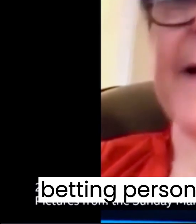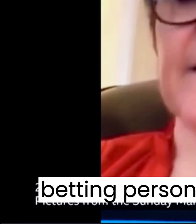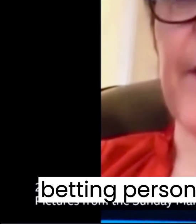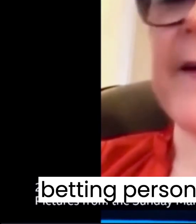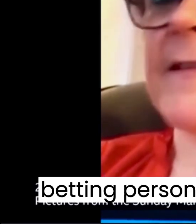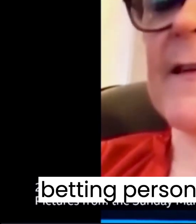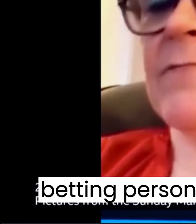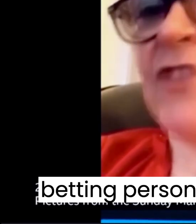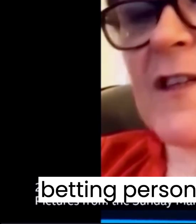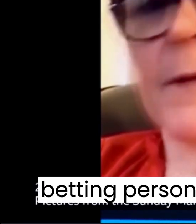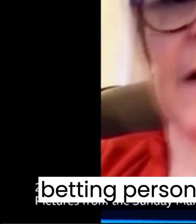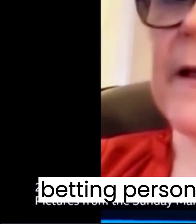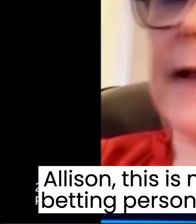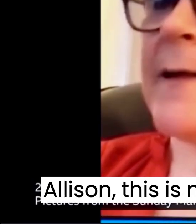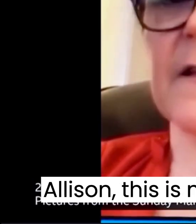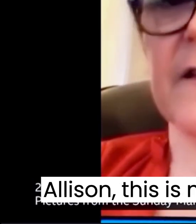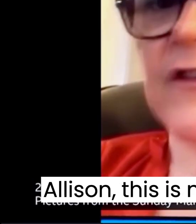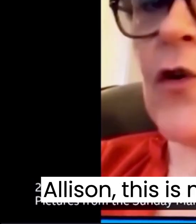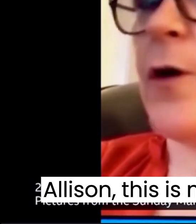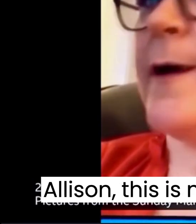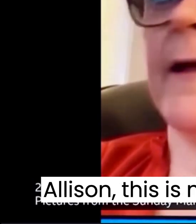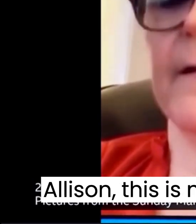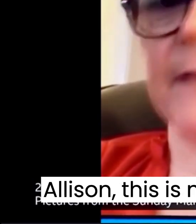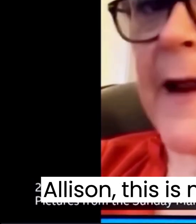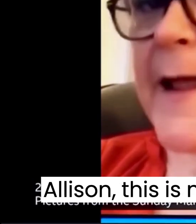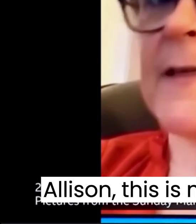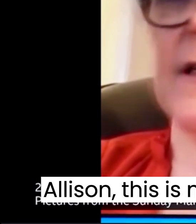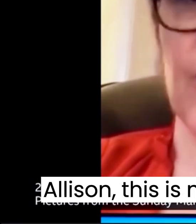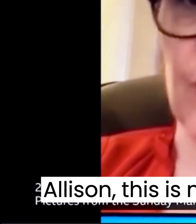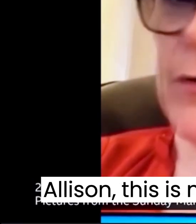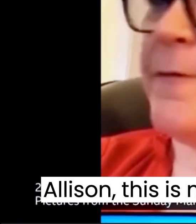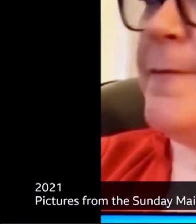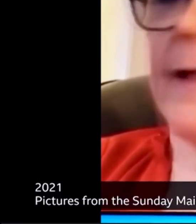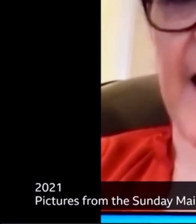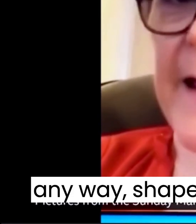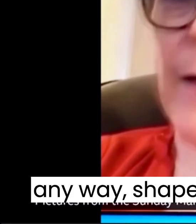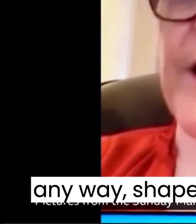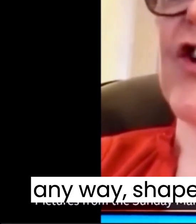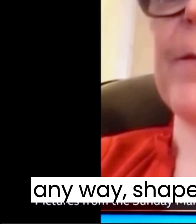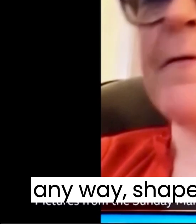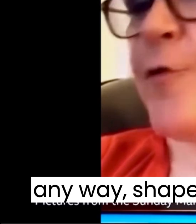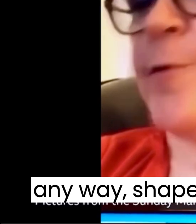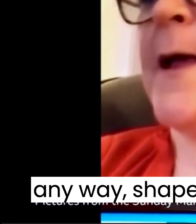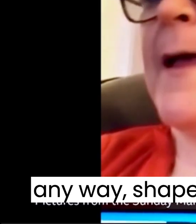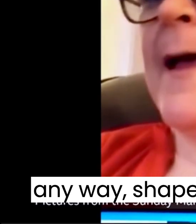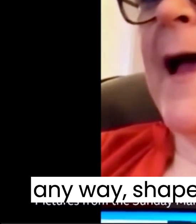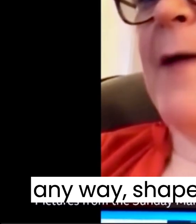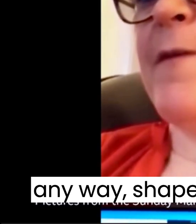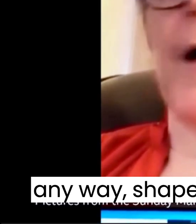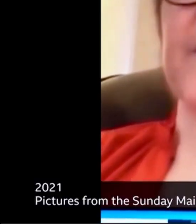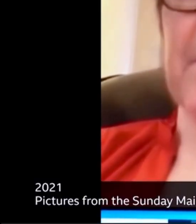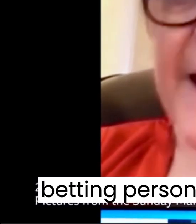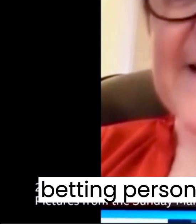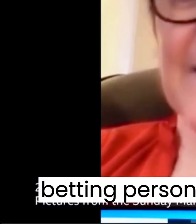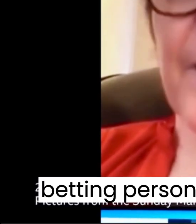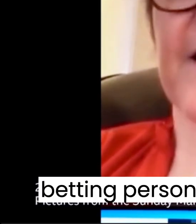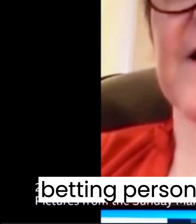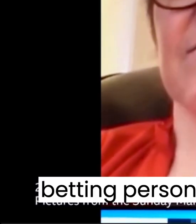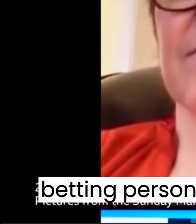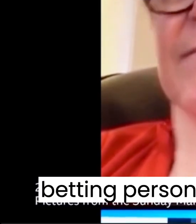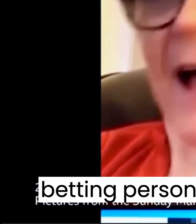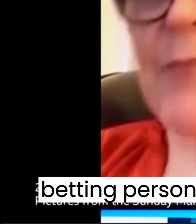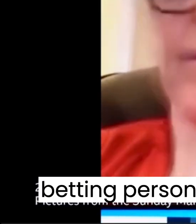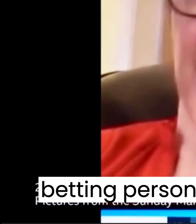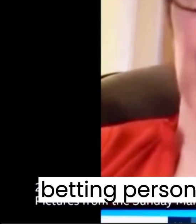was a betting person, and just to be clear, Alison, this is not directed at you in any way, shape or form, but if I was a betting